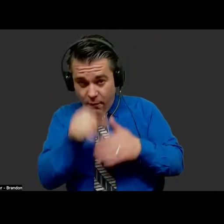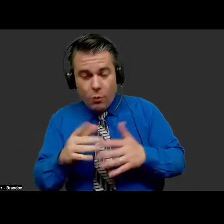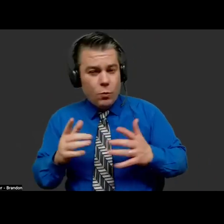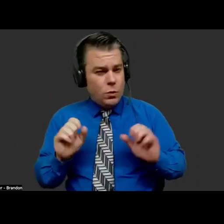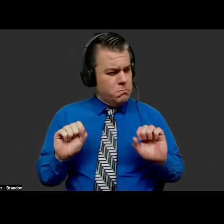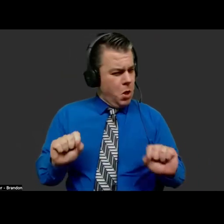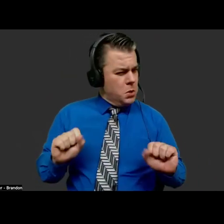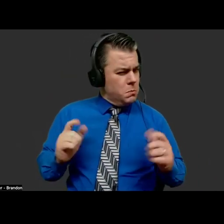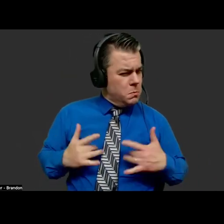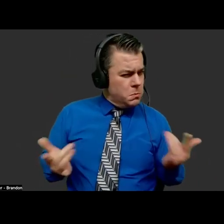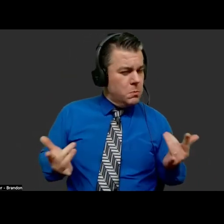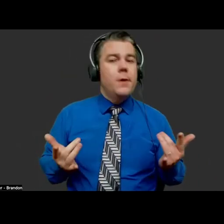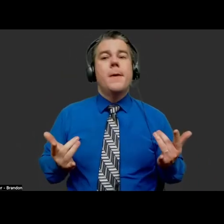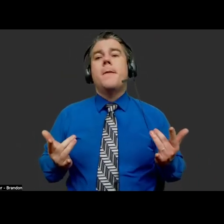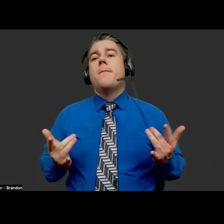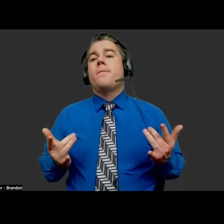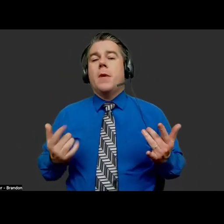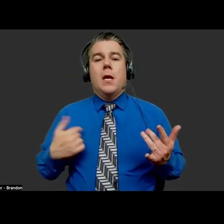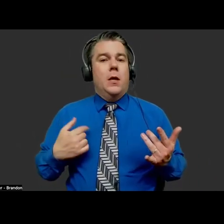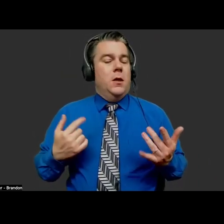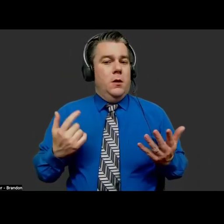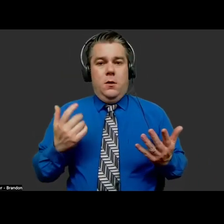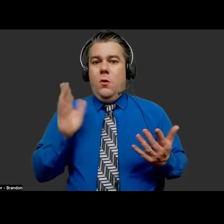here, I will